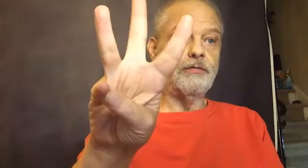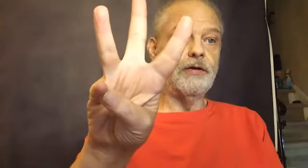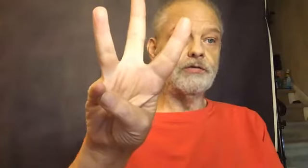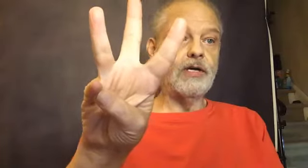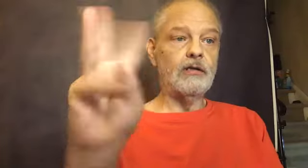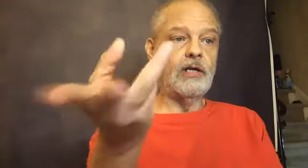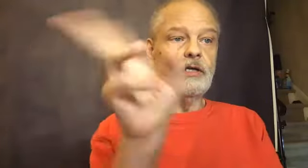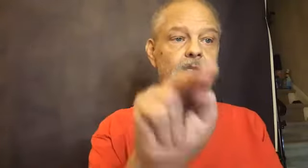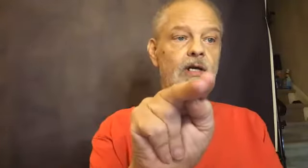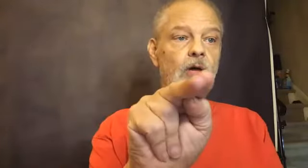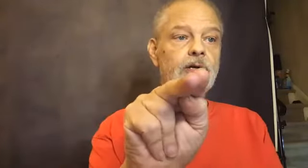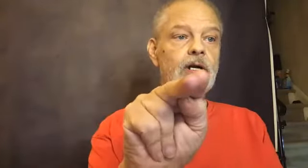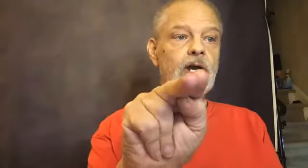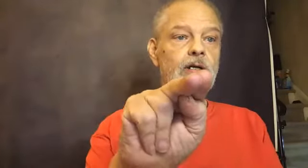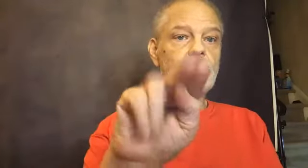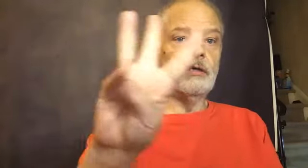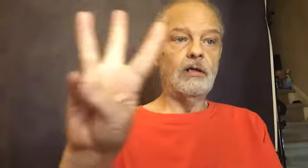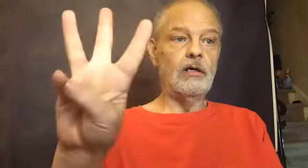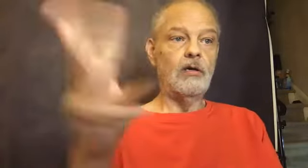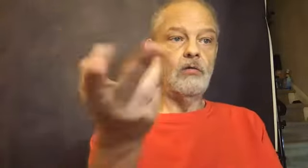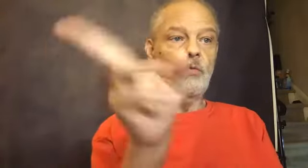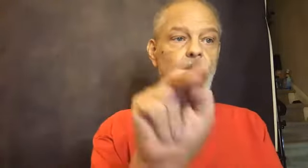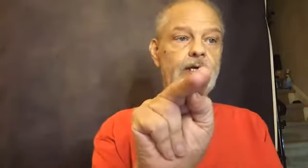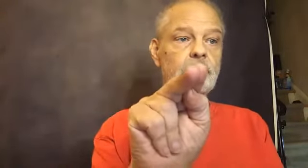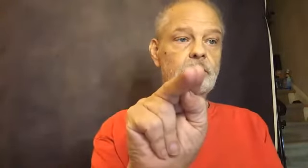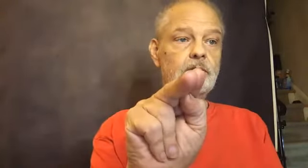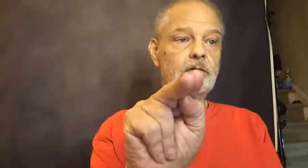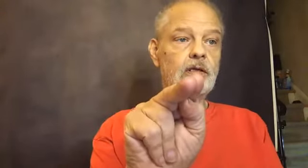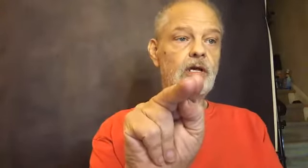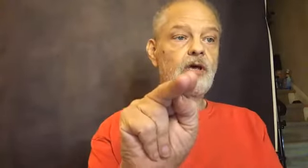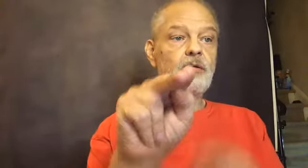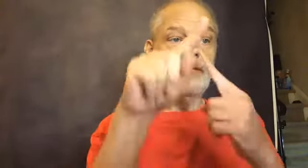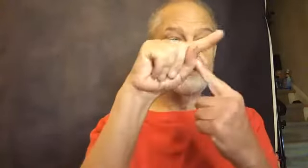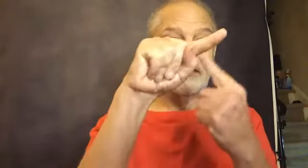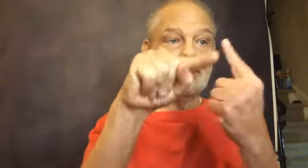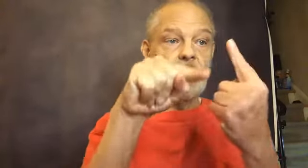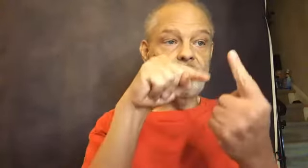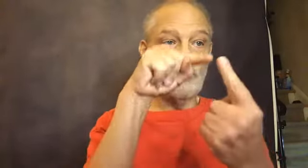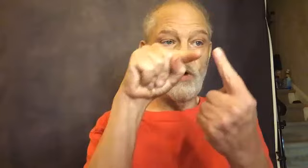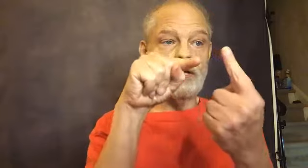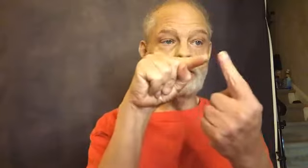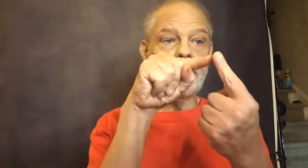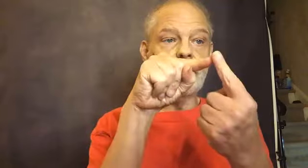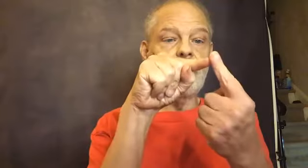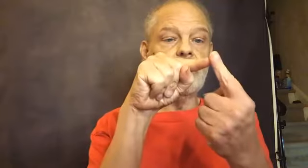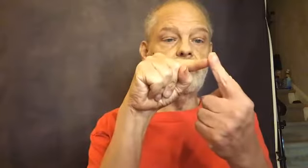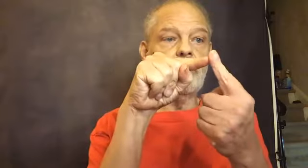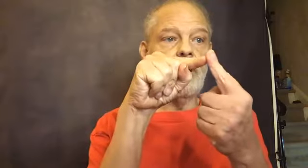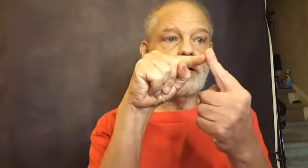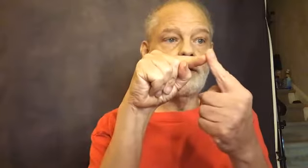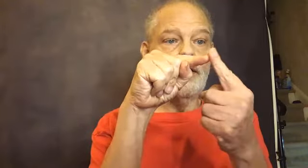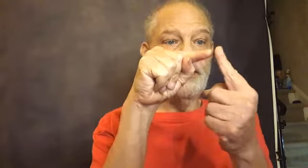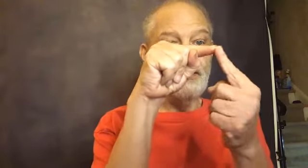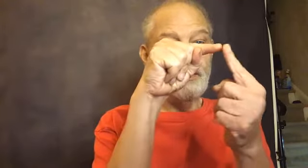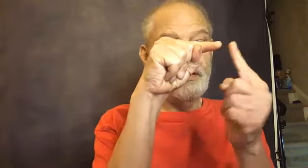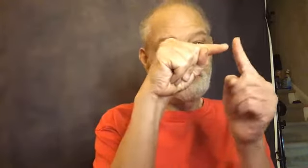fingers around and ending up in when. This is the sign for when. It's like you're making a little clock